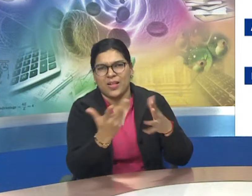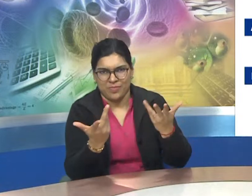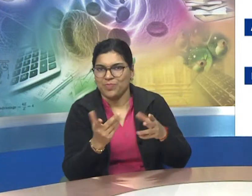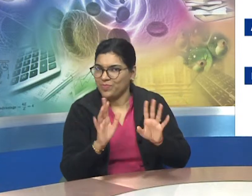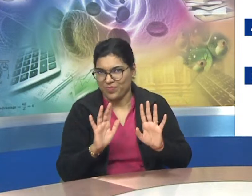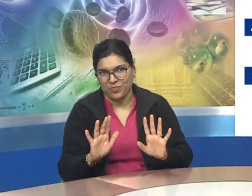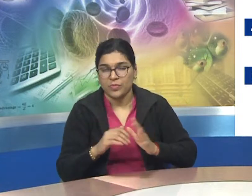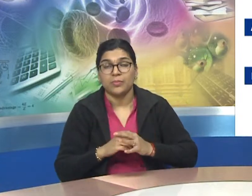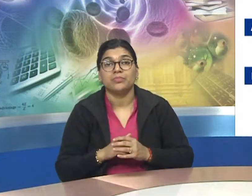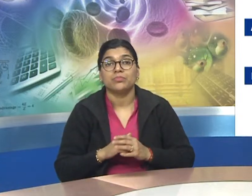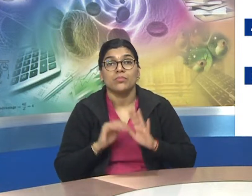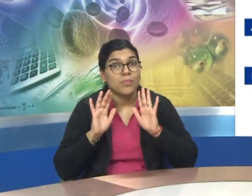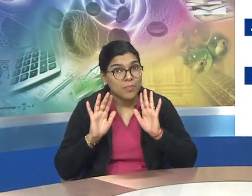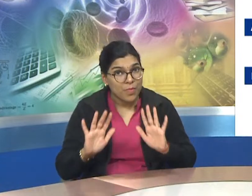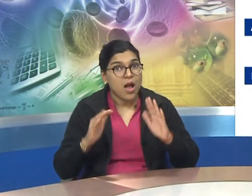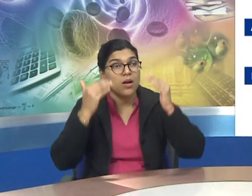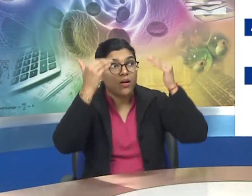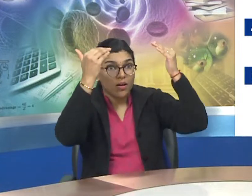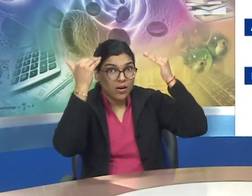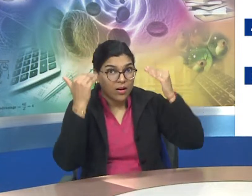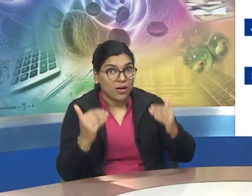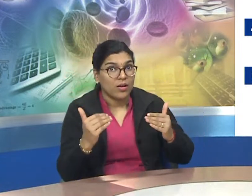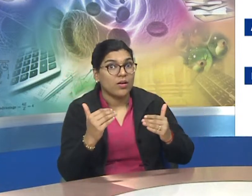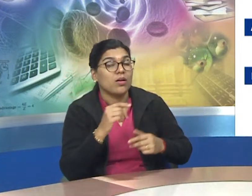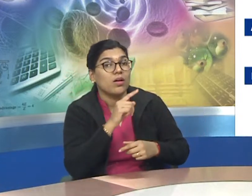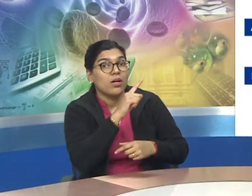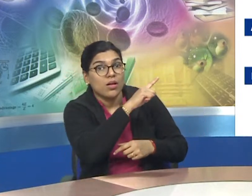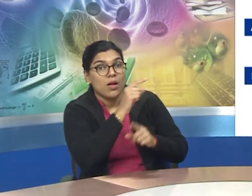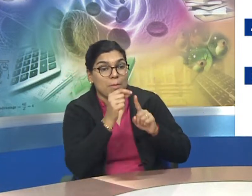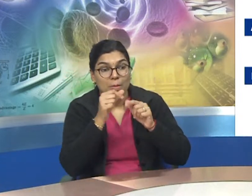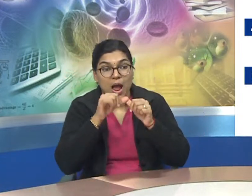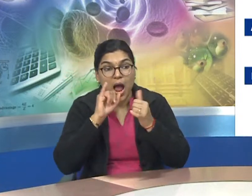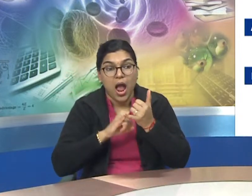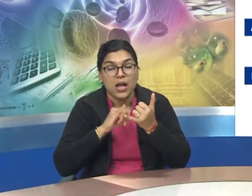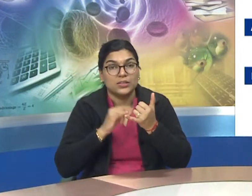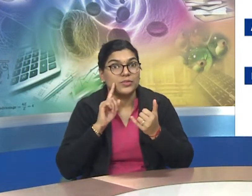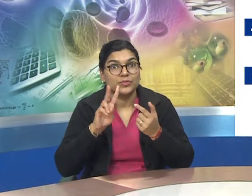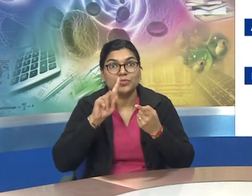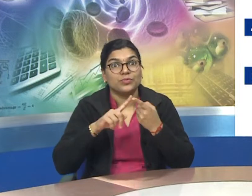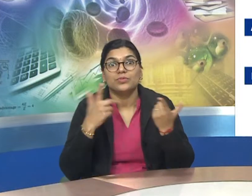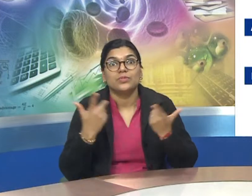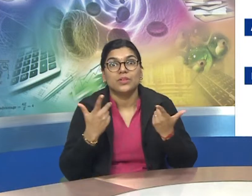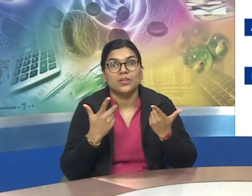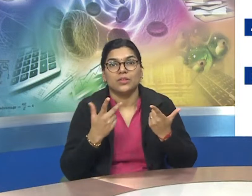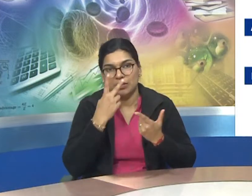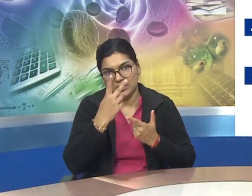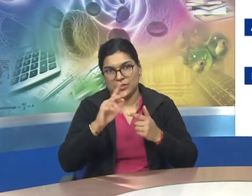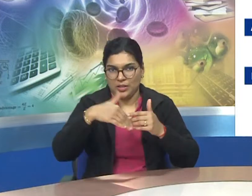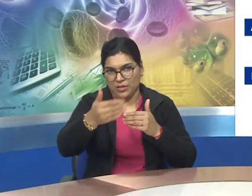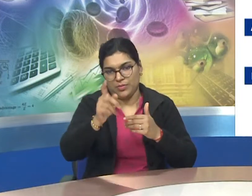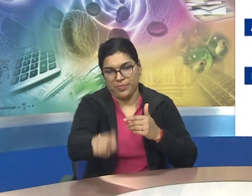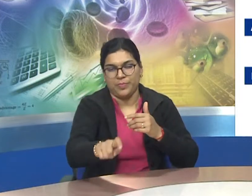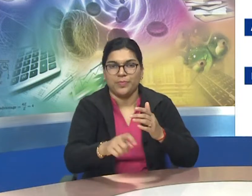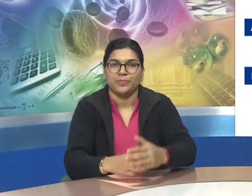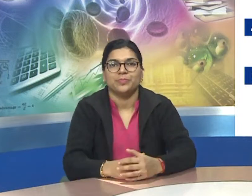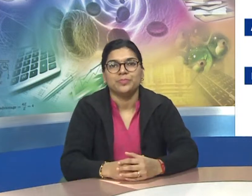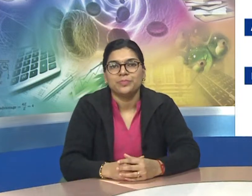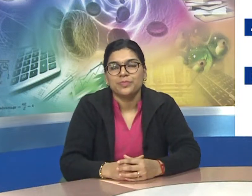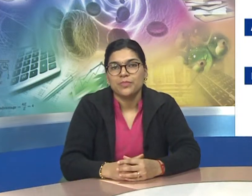Whatever the incidence is happening in the sentence. Now if we talk about the passive, just